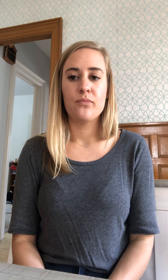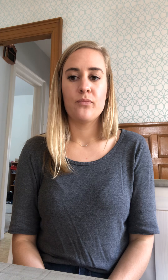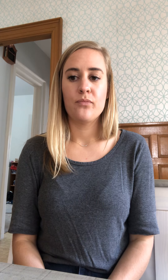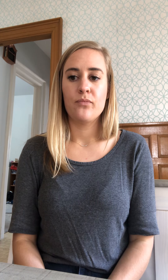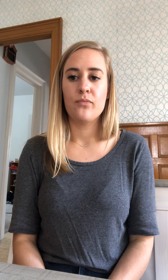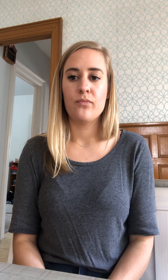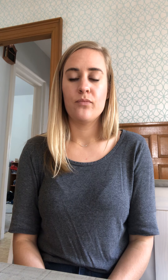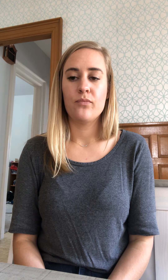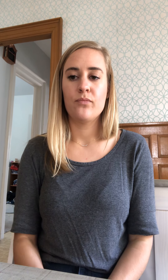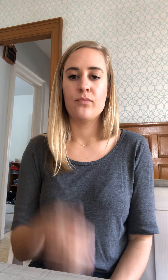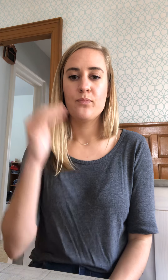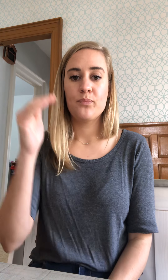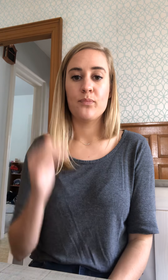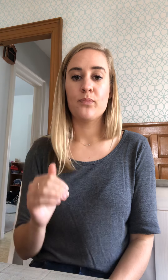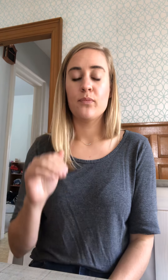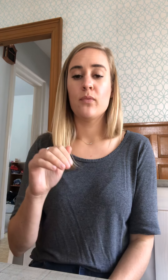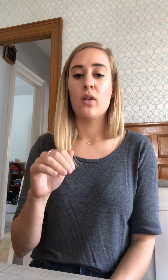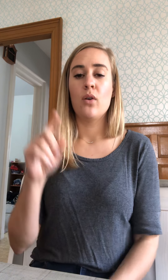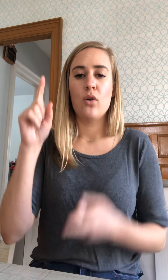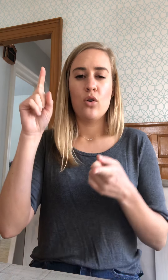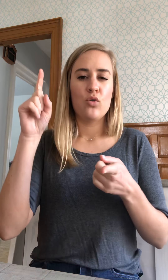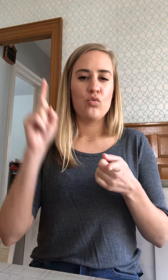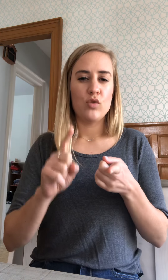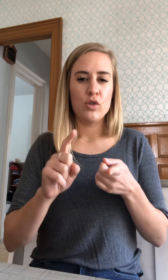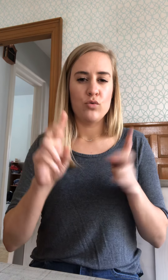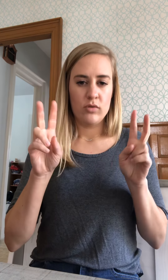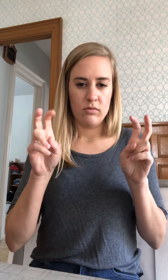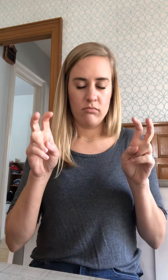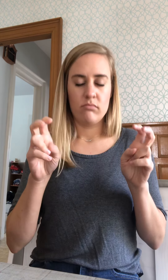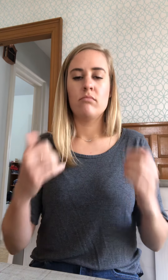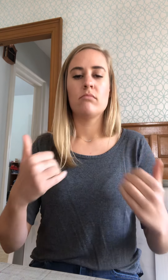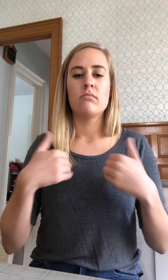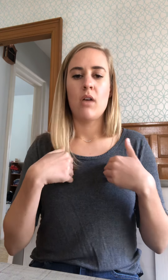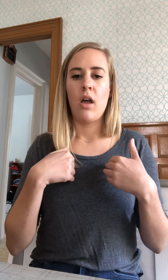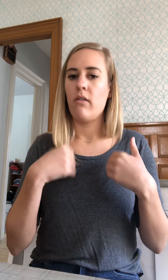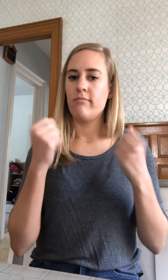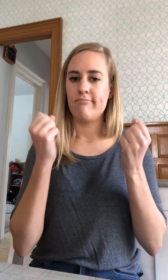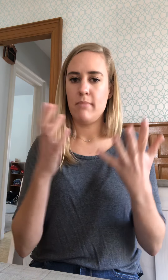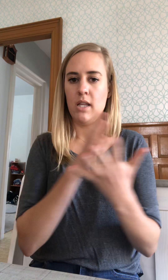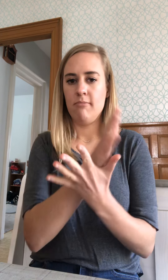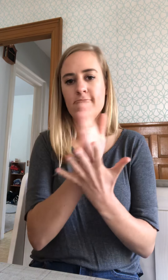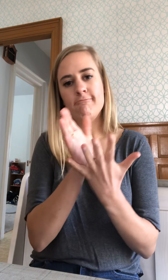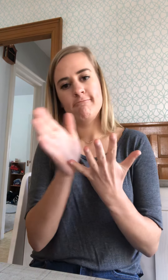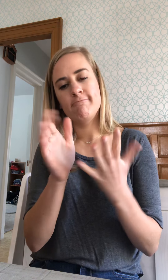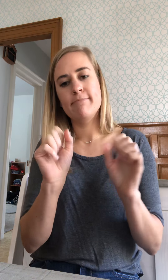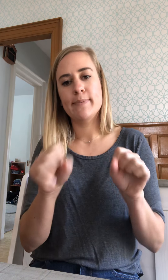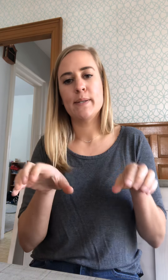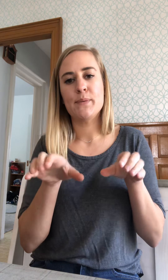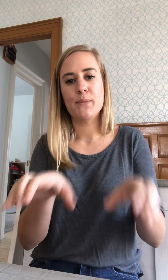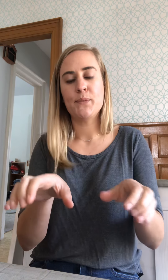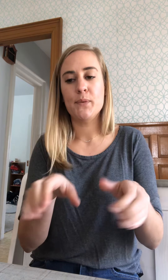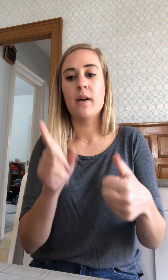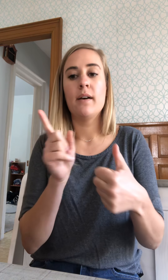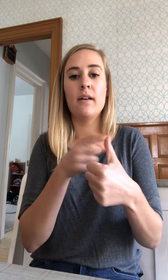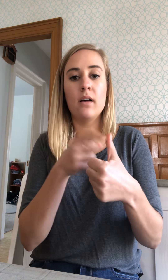When we reduce these fractures, there's a number of ways that it can be done. Closed reduction, not to be